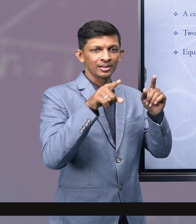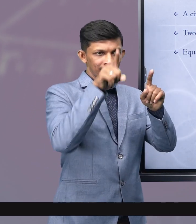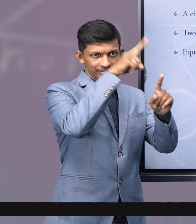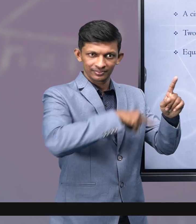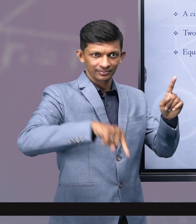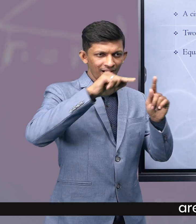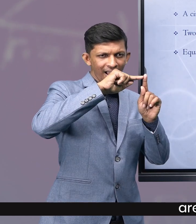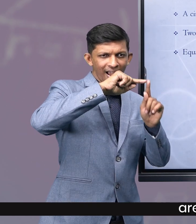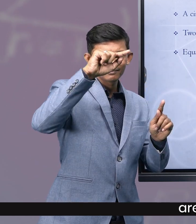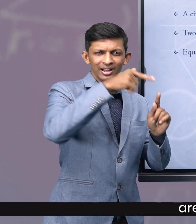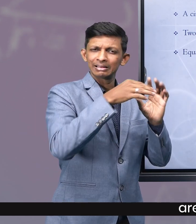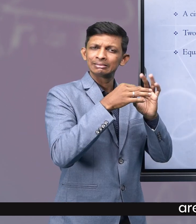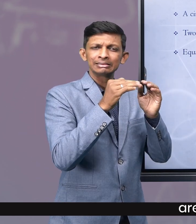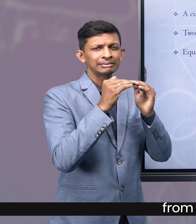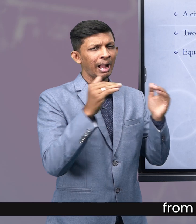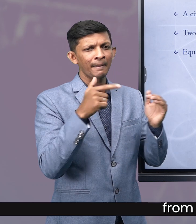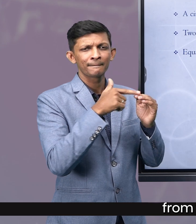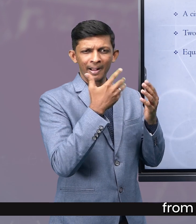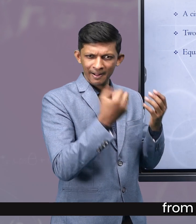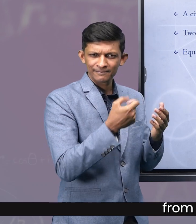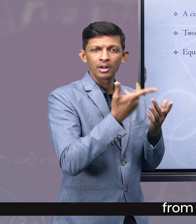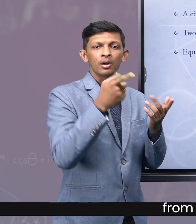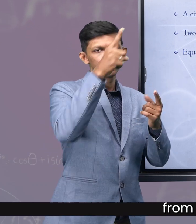Equal chords are always equidistant from the center of the circle.